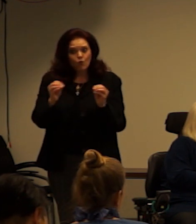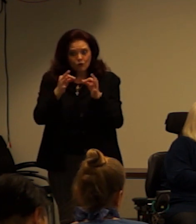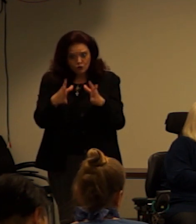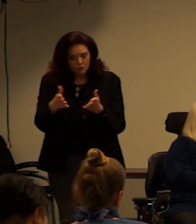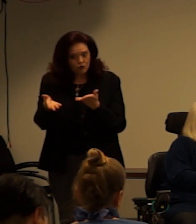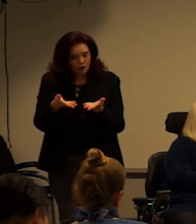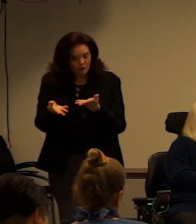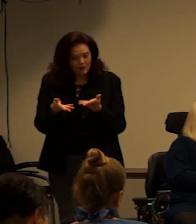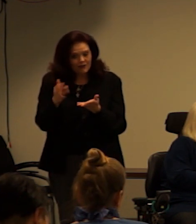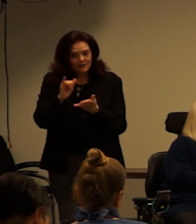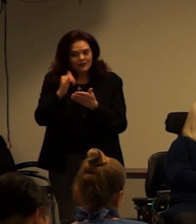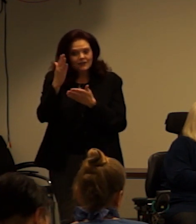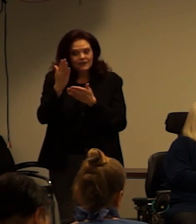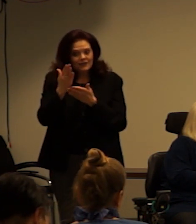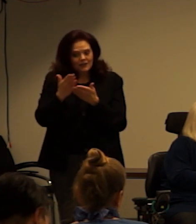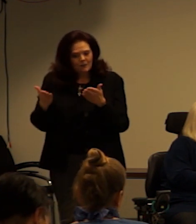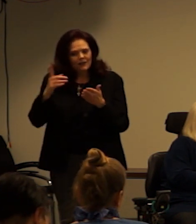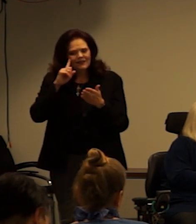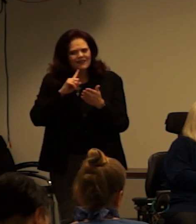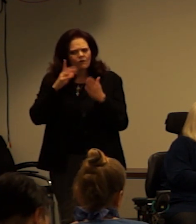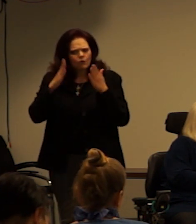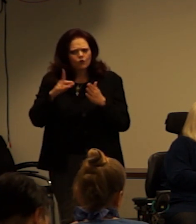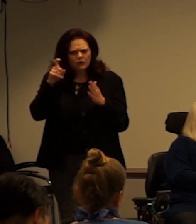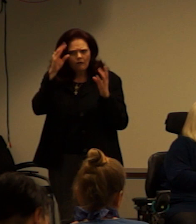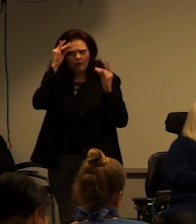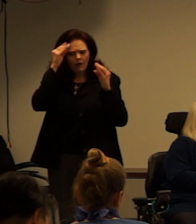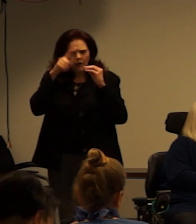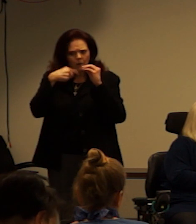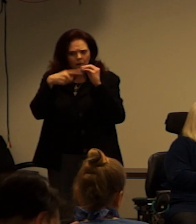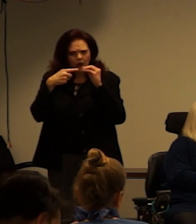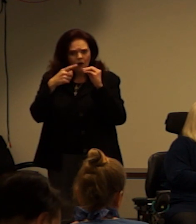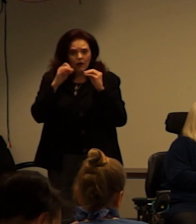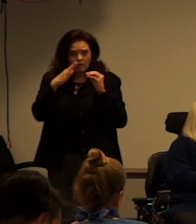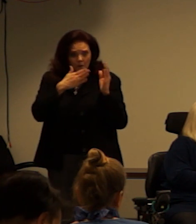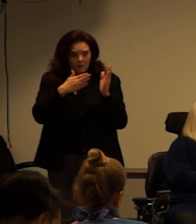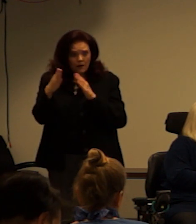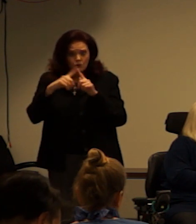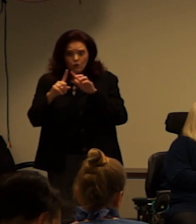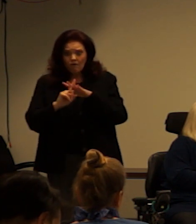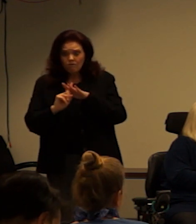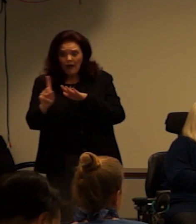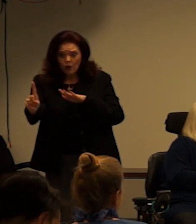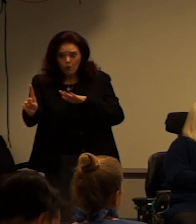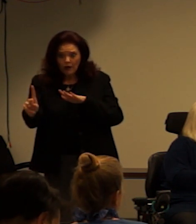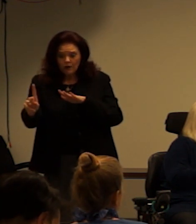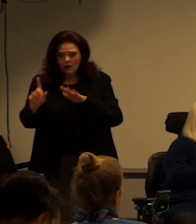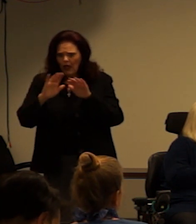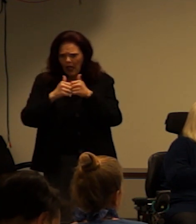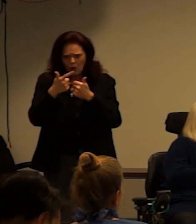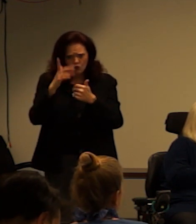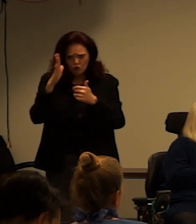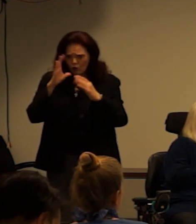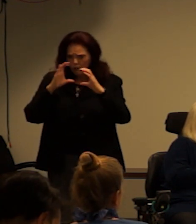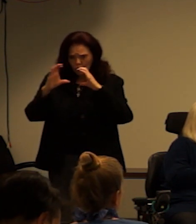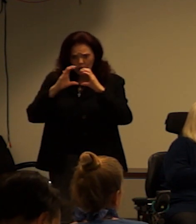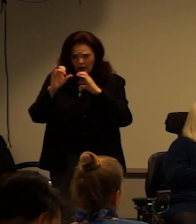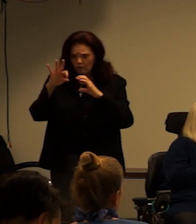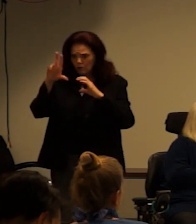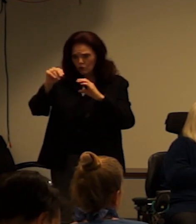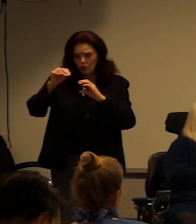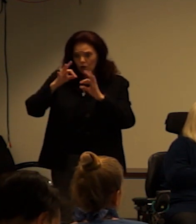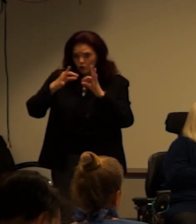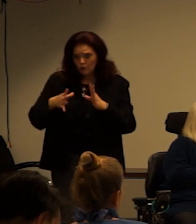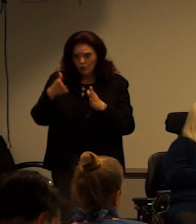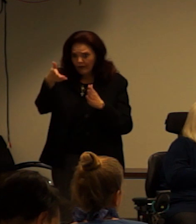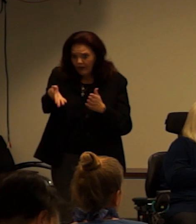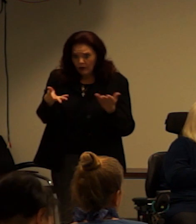That's something that a deaf person has got to think about if they're going to evacuate. How do they plan to communicate if there's not an interpreter